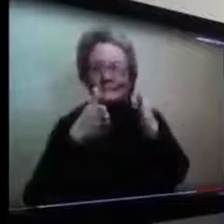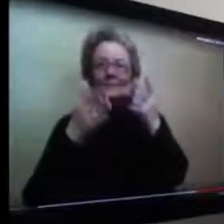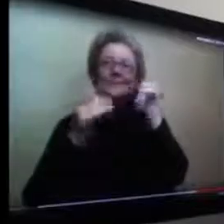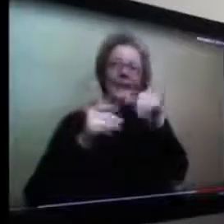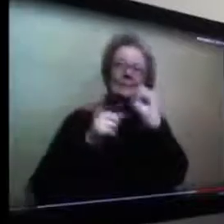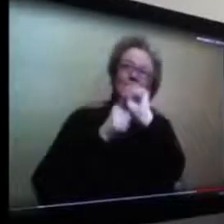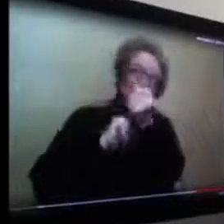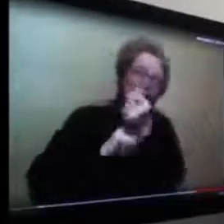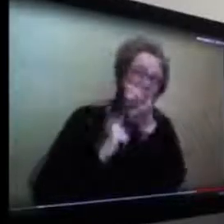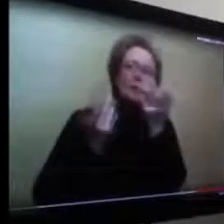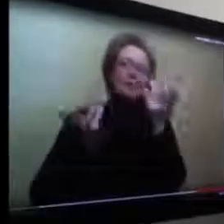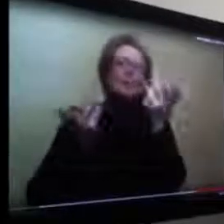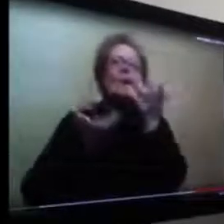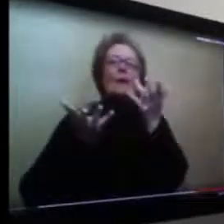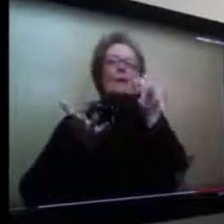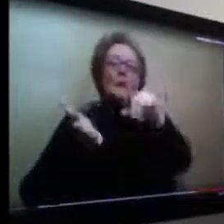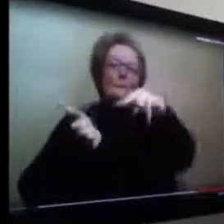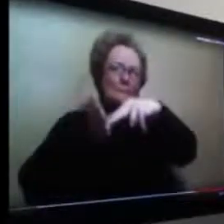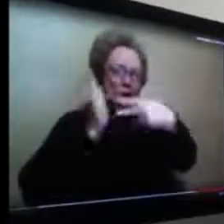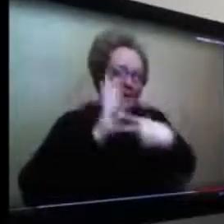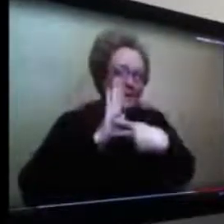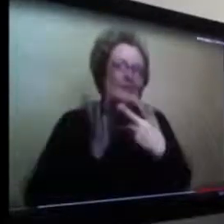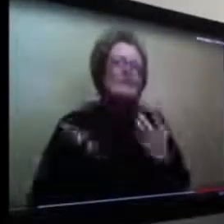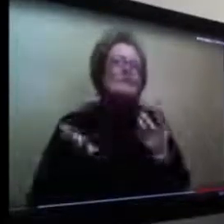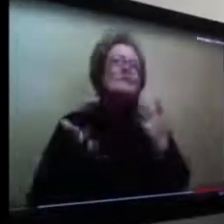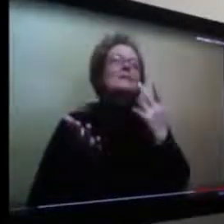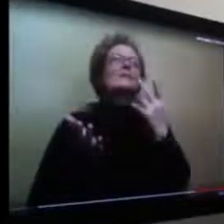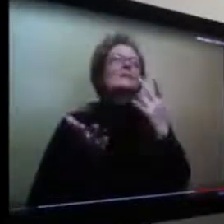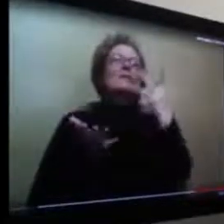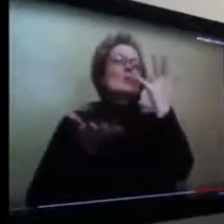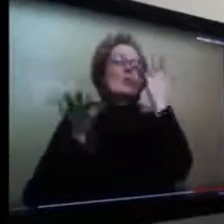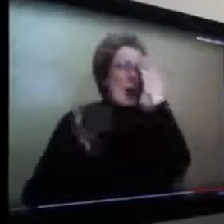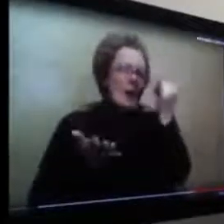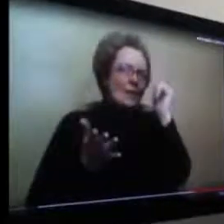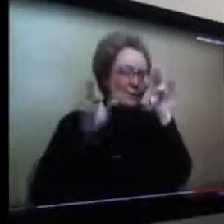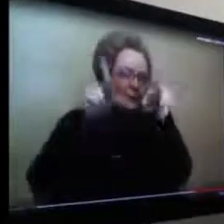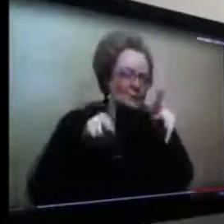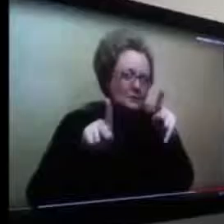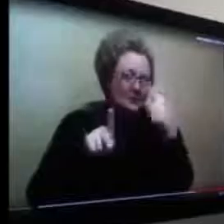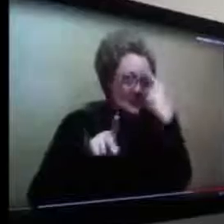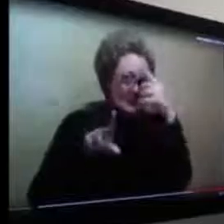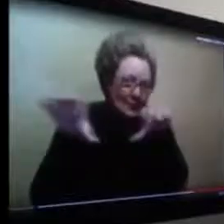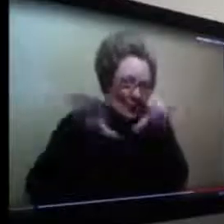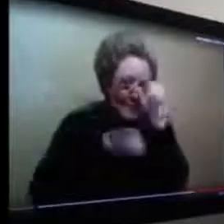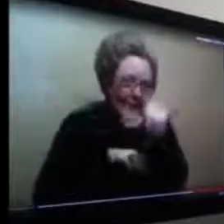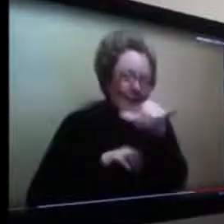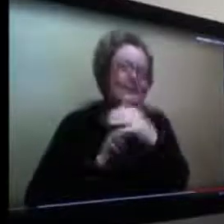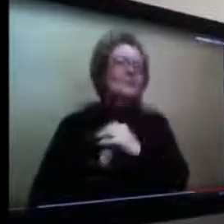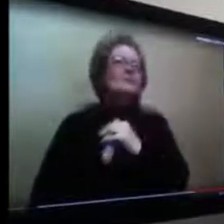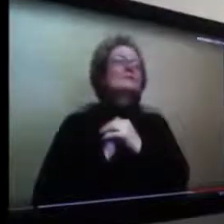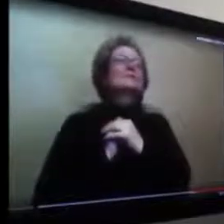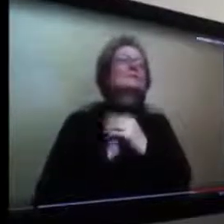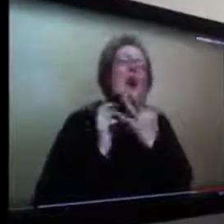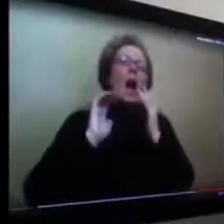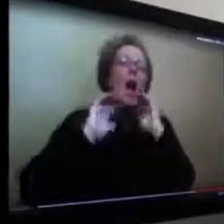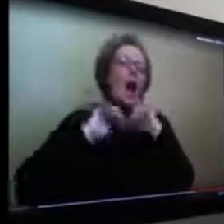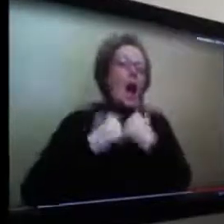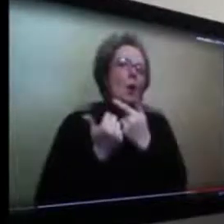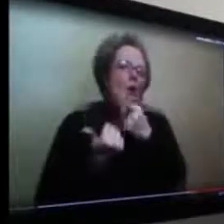what you think that person or that situation means. So what do you think is in their mind?